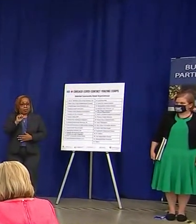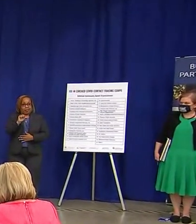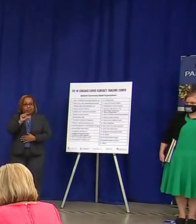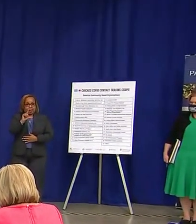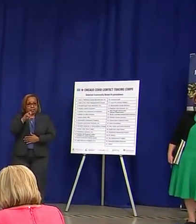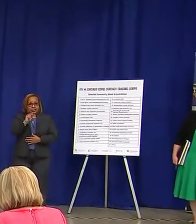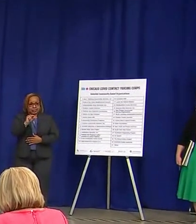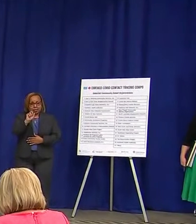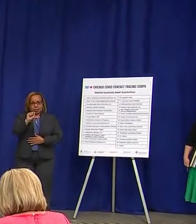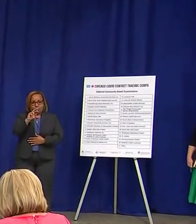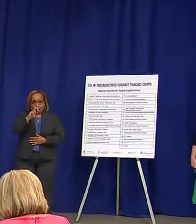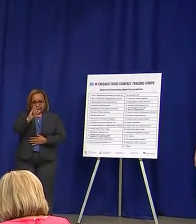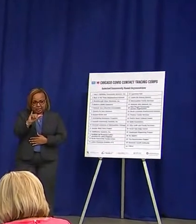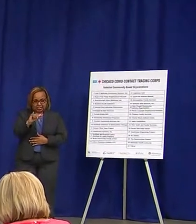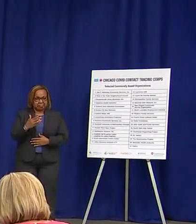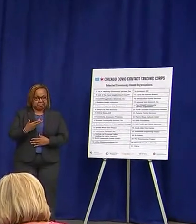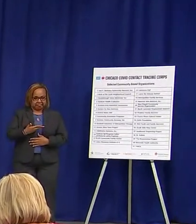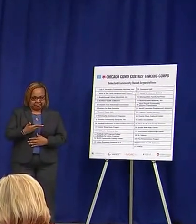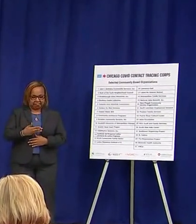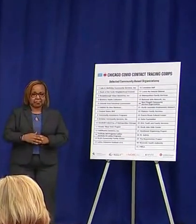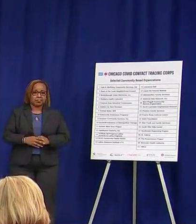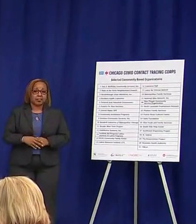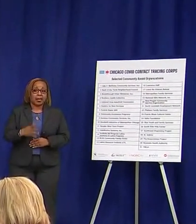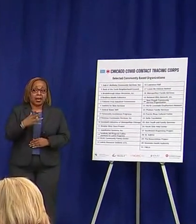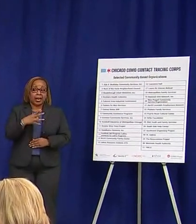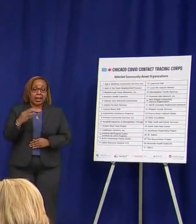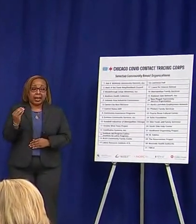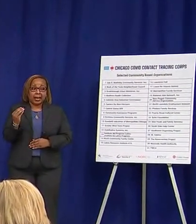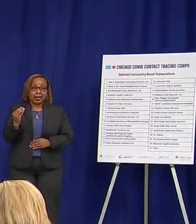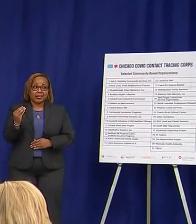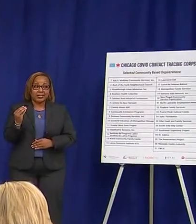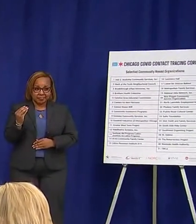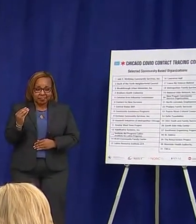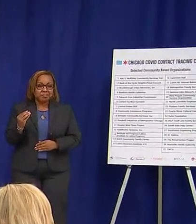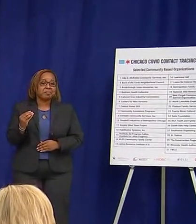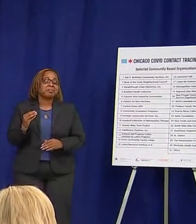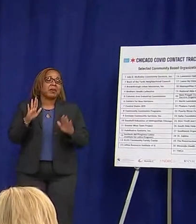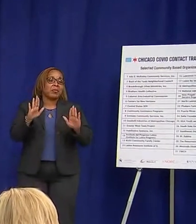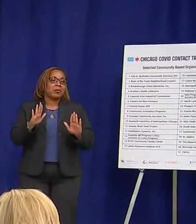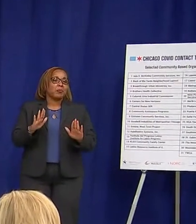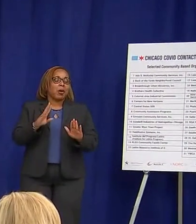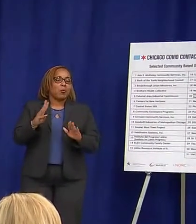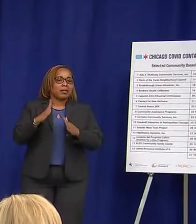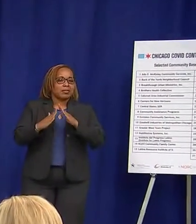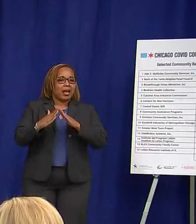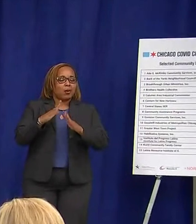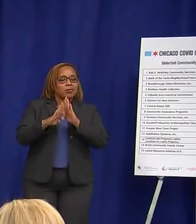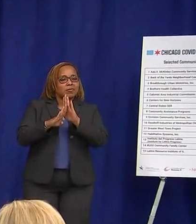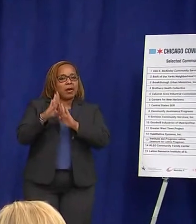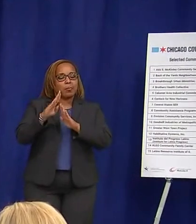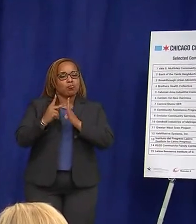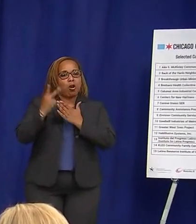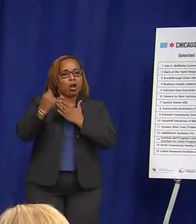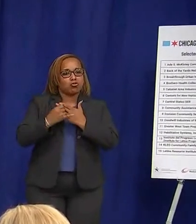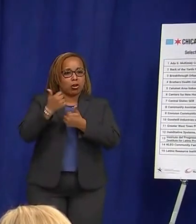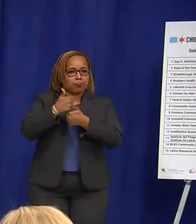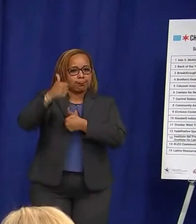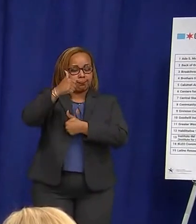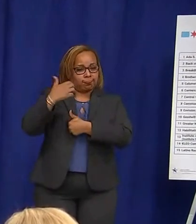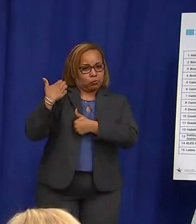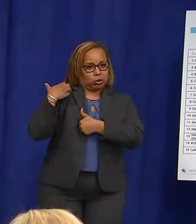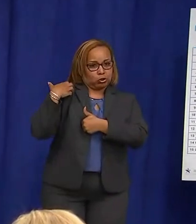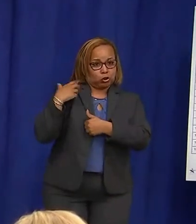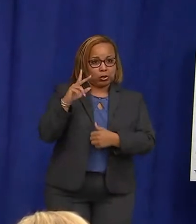Allison Arwady, and the Greater Westtown Community Development Project Executive